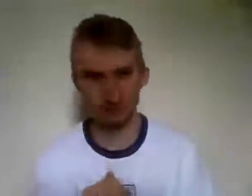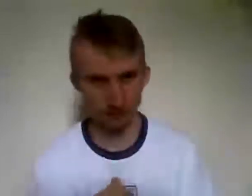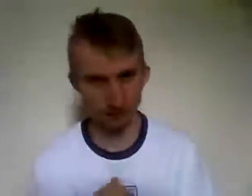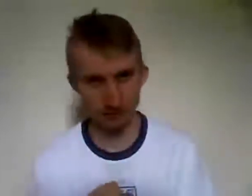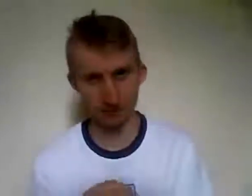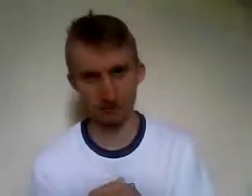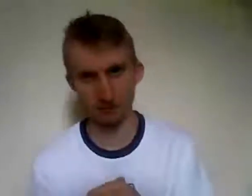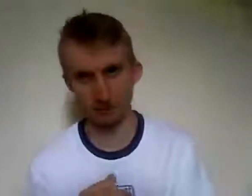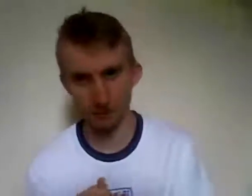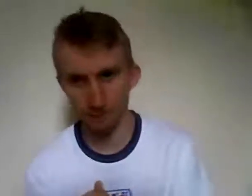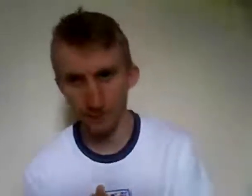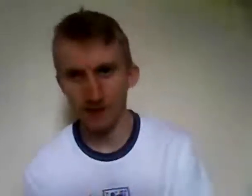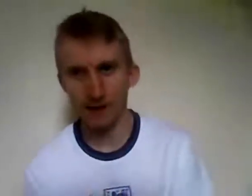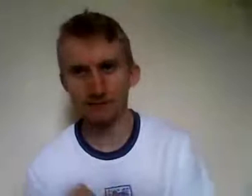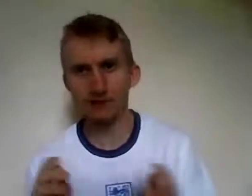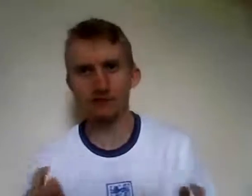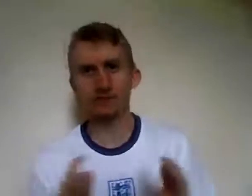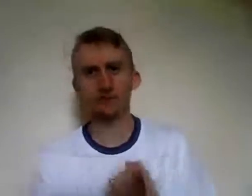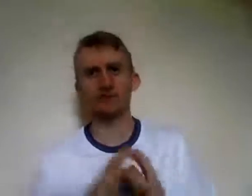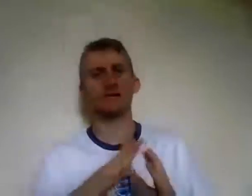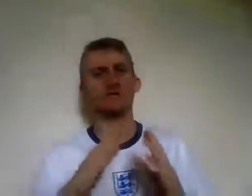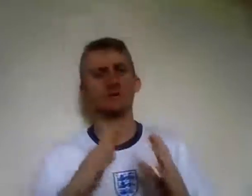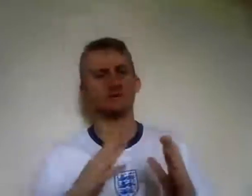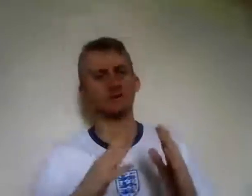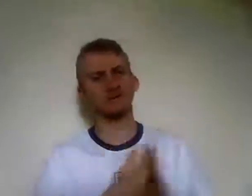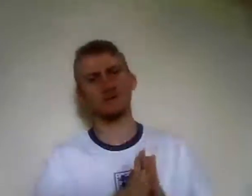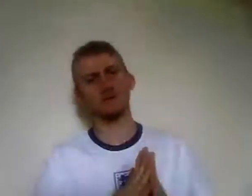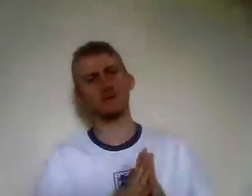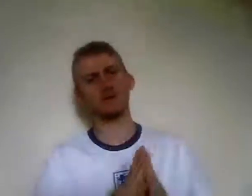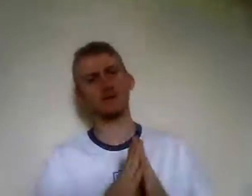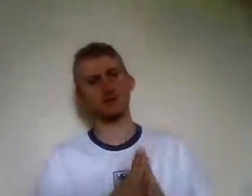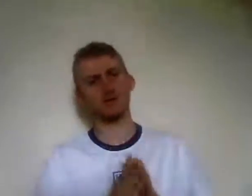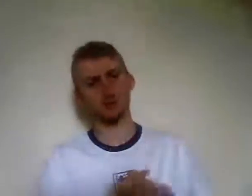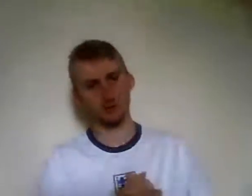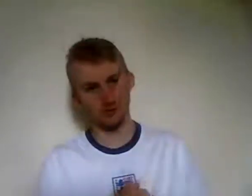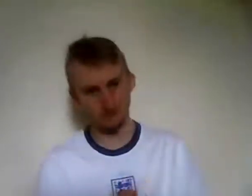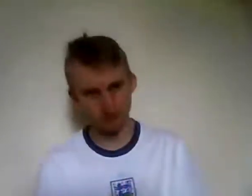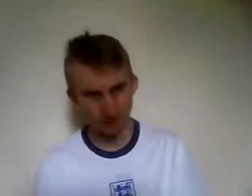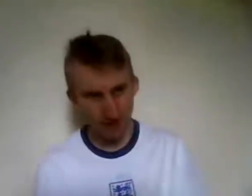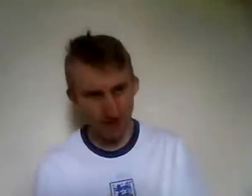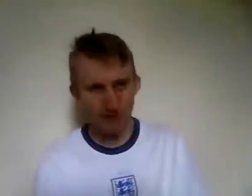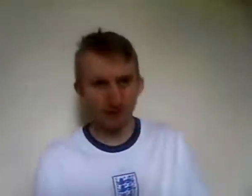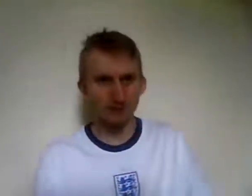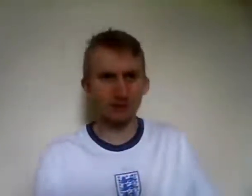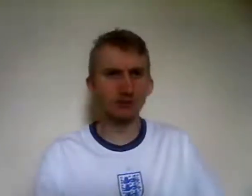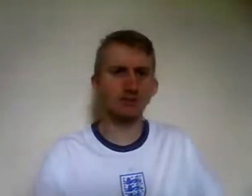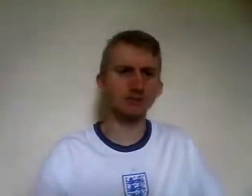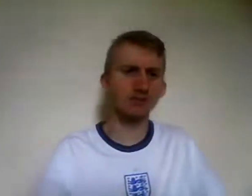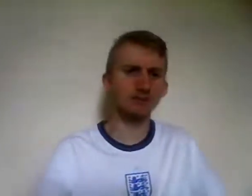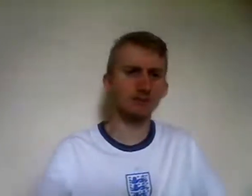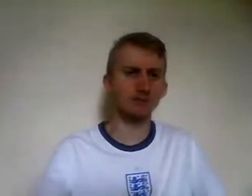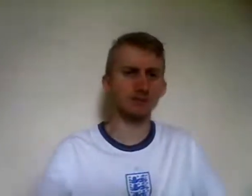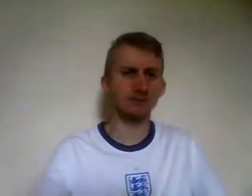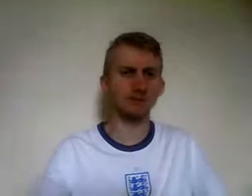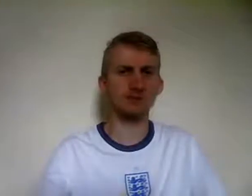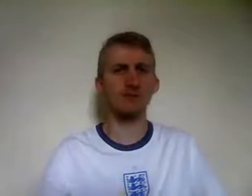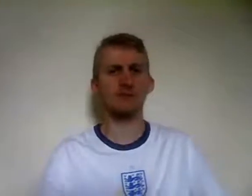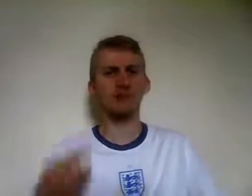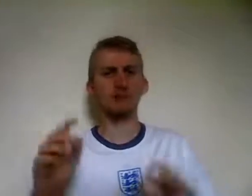more fitting of a tribute, I'm sure. And they reached the Football League for the first time in the club's history. In the 2011-12 season, they